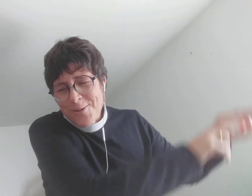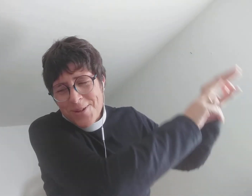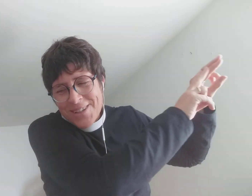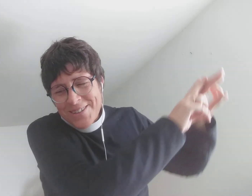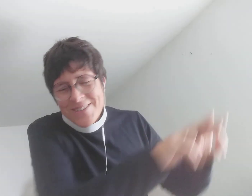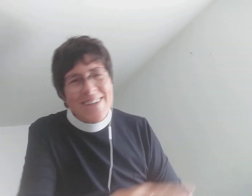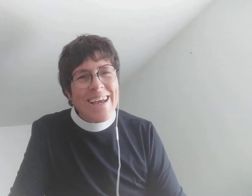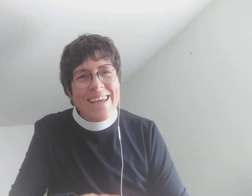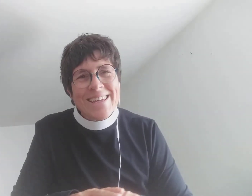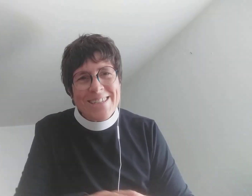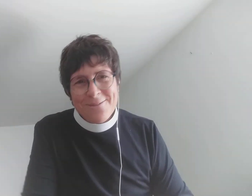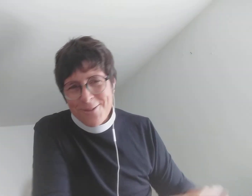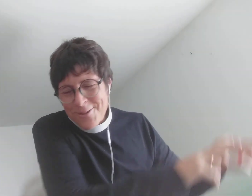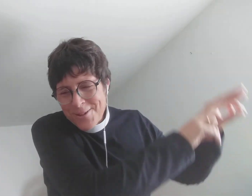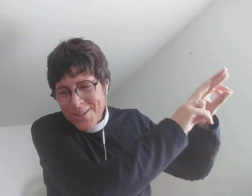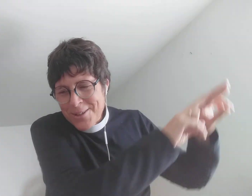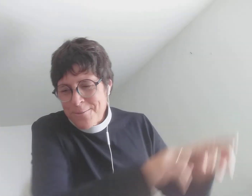you, he is for you.